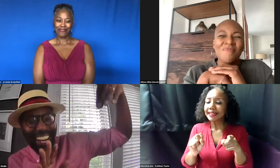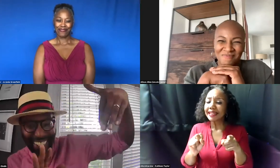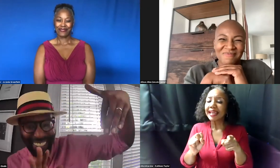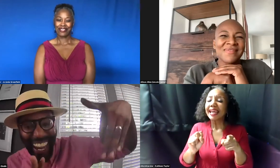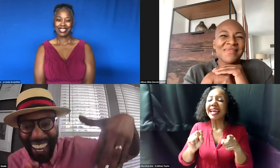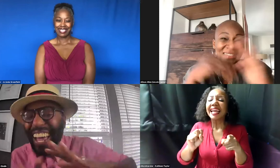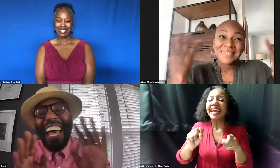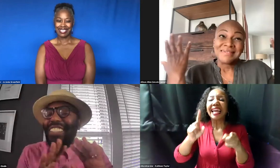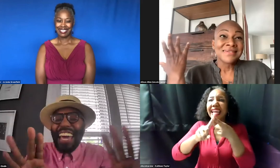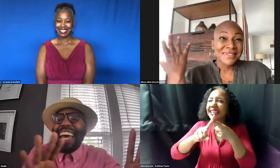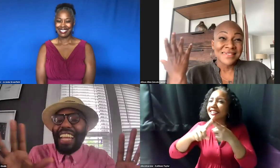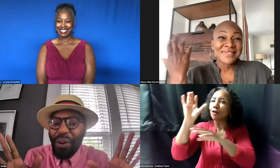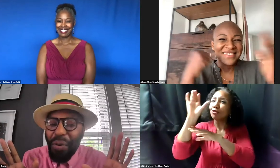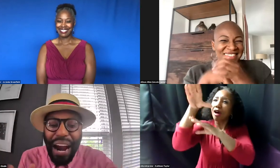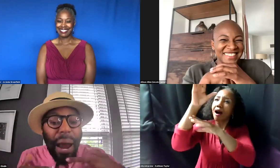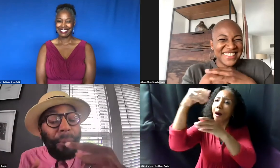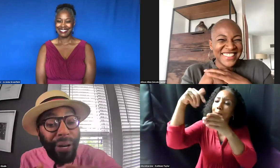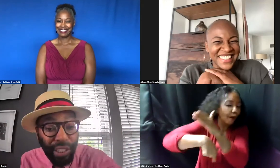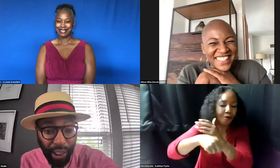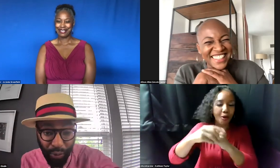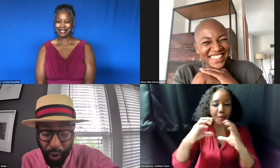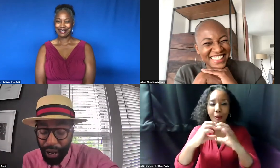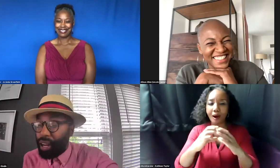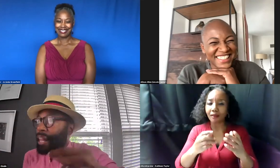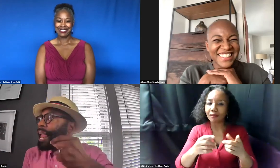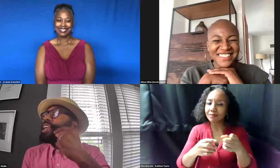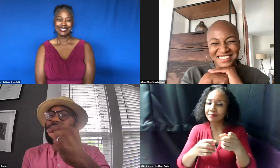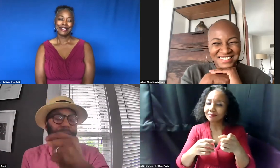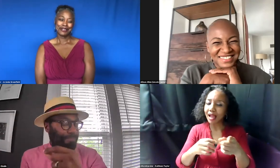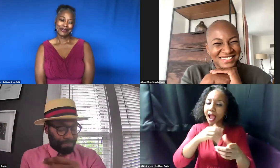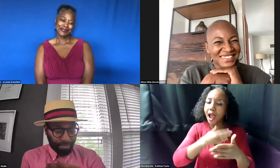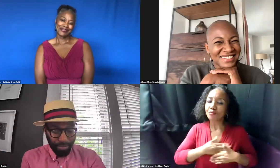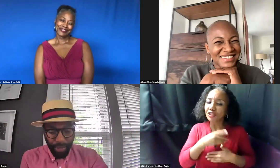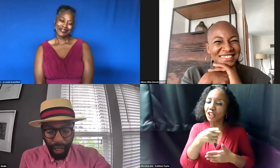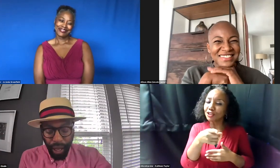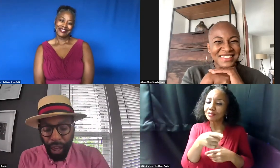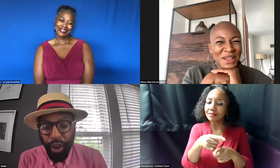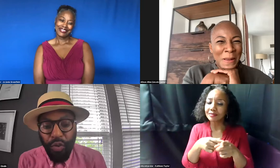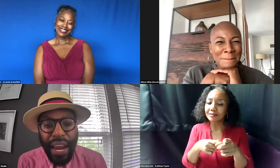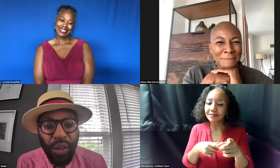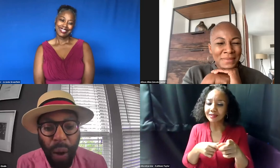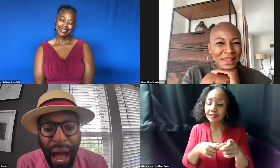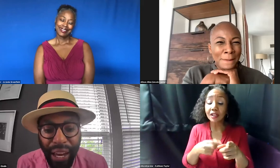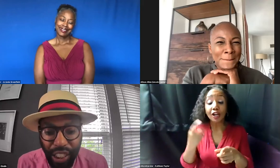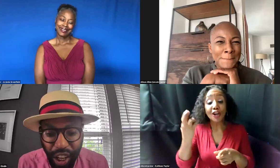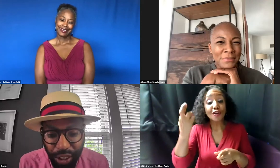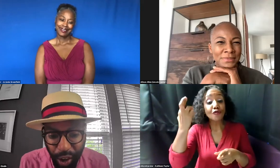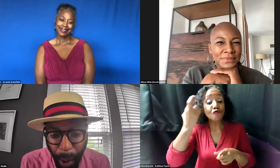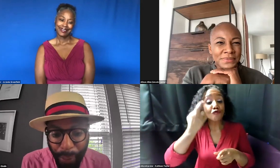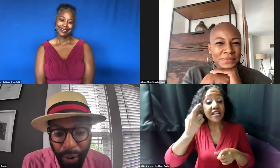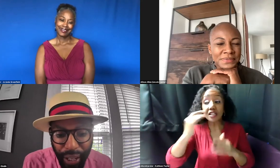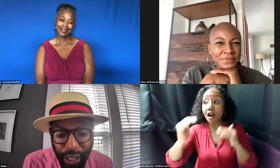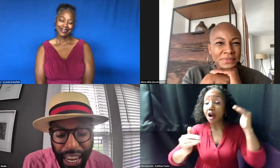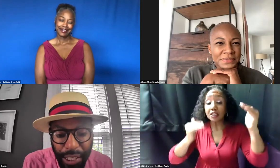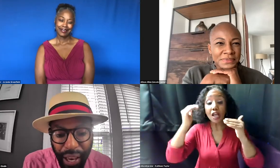Go dunk, right? So I get that's where you are, and I appreciate you for it. Listen. The reason why adults